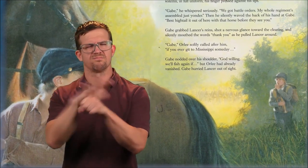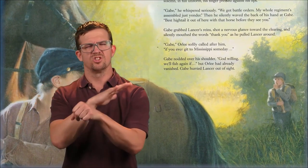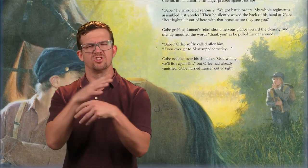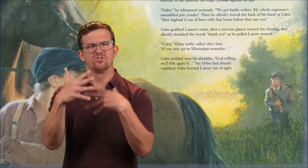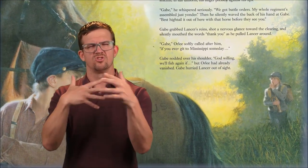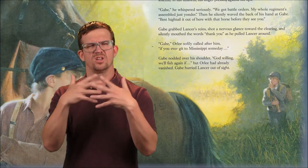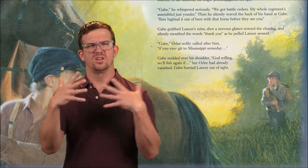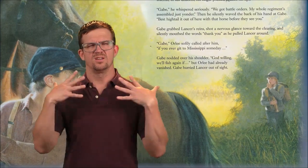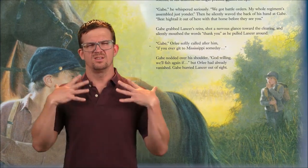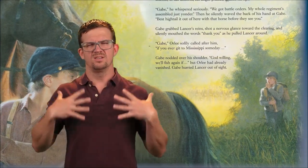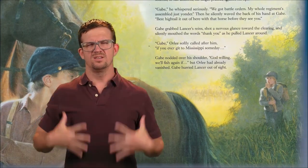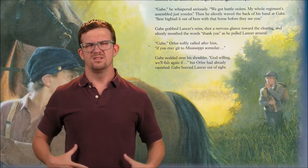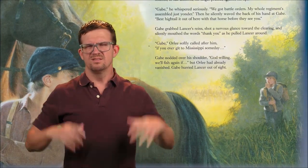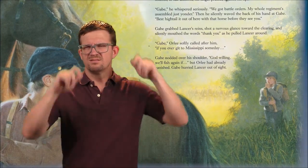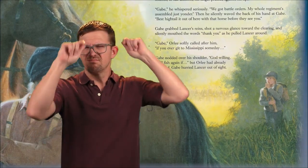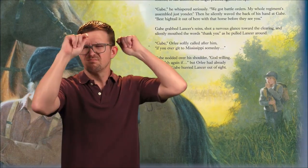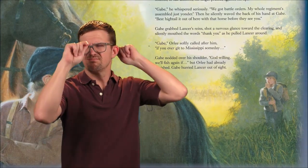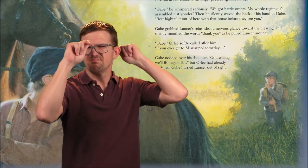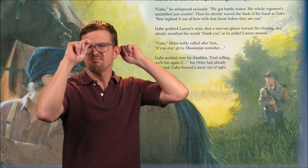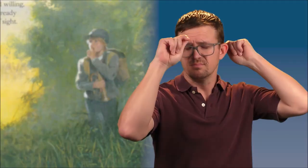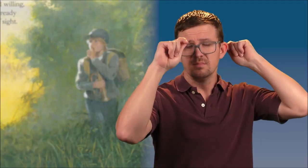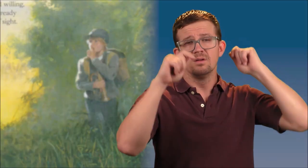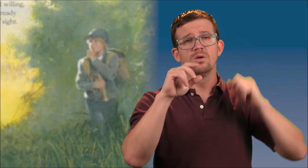uniform, his finger pressed against his lips.